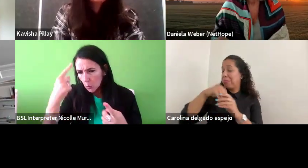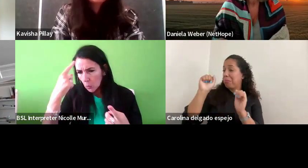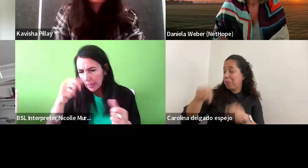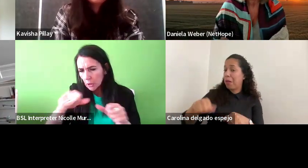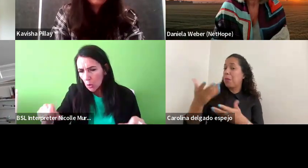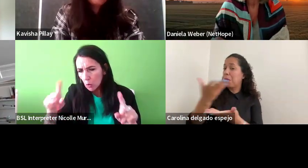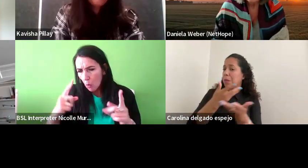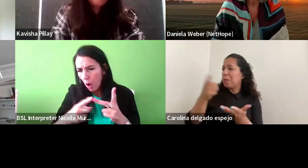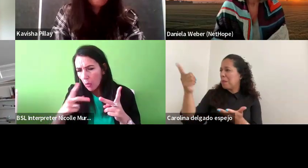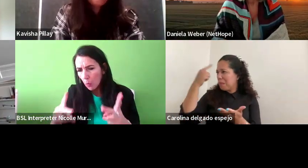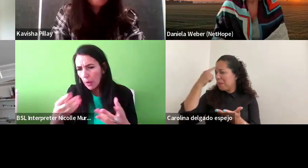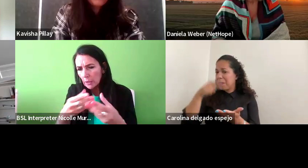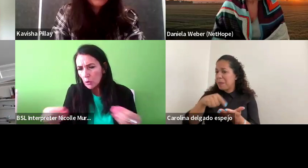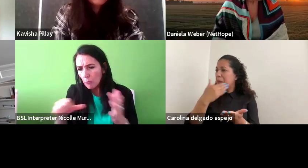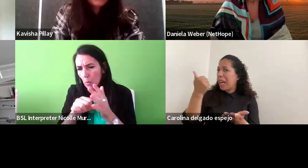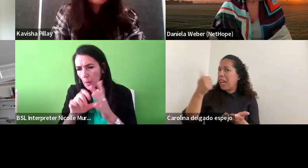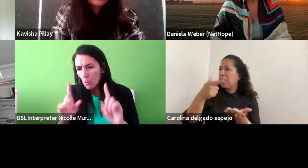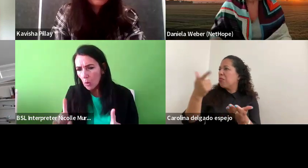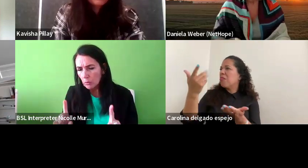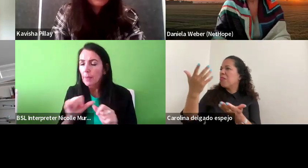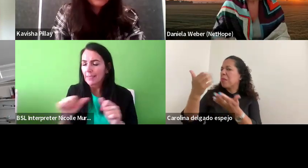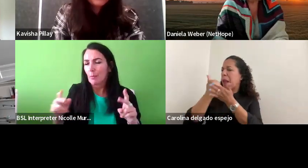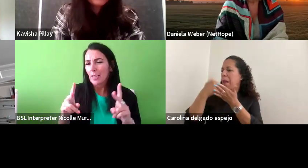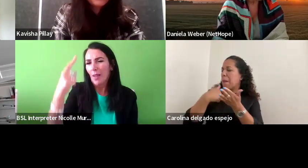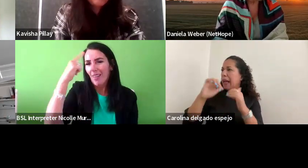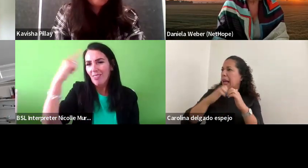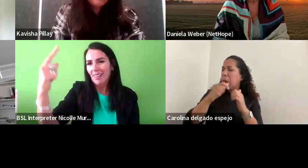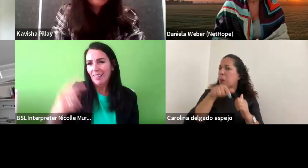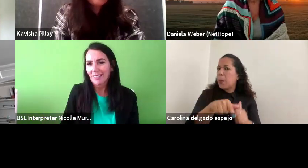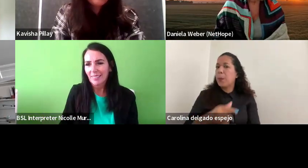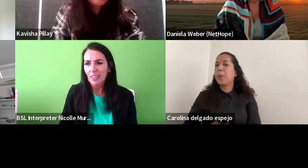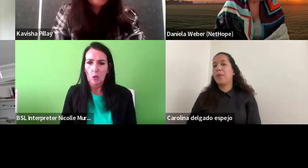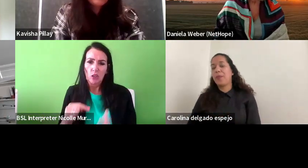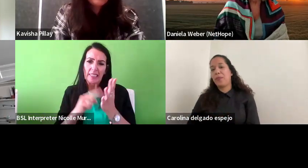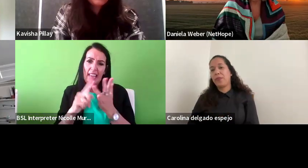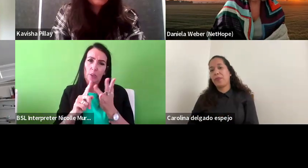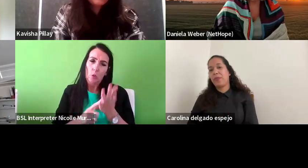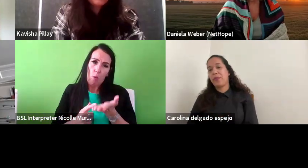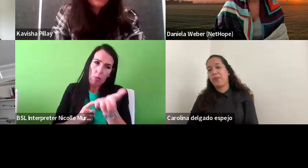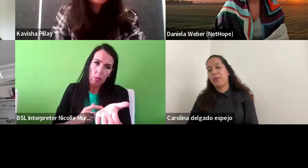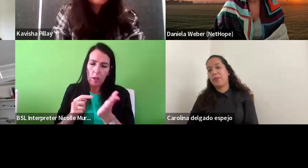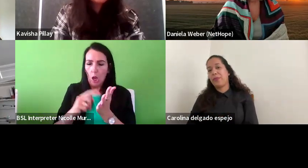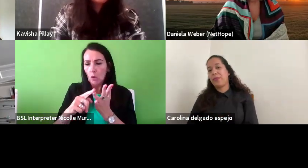know, that is a better approach than just saying, oh, here's a tool, how do we use it?